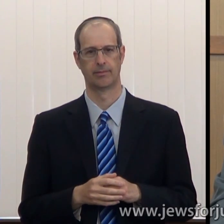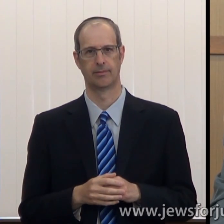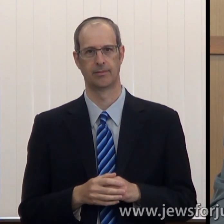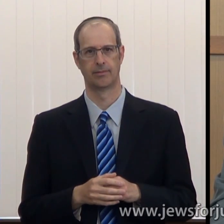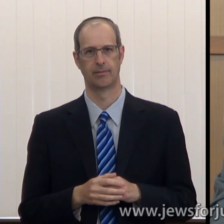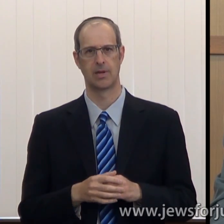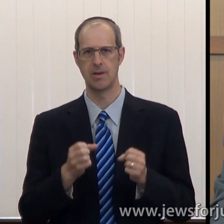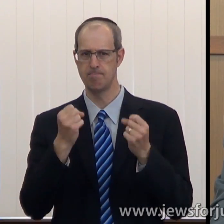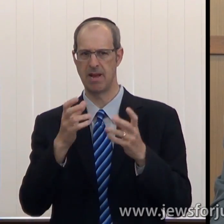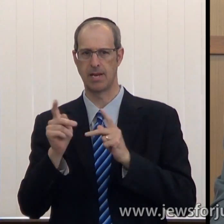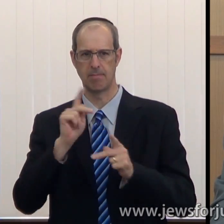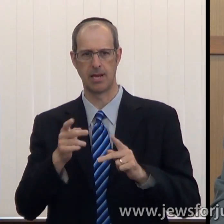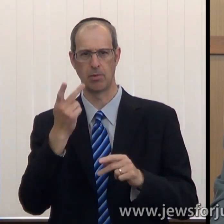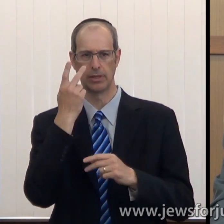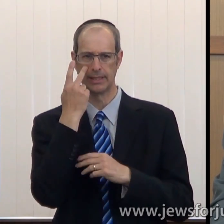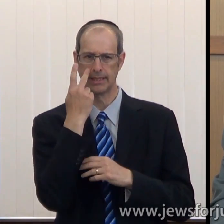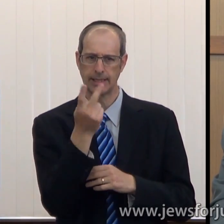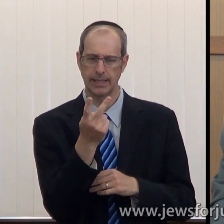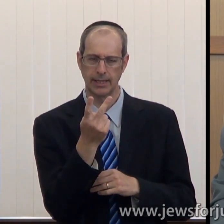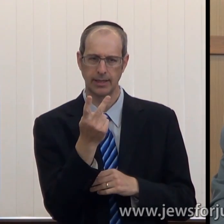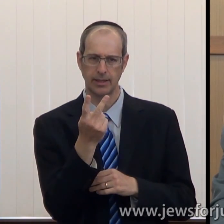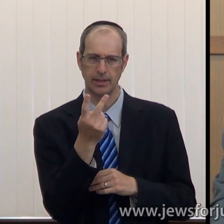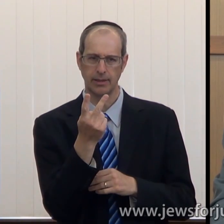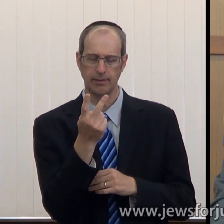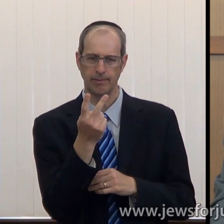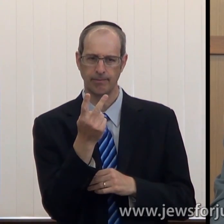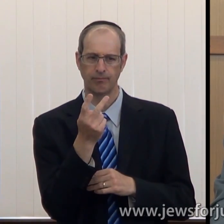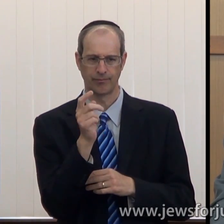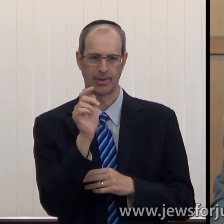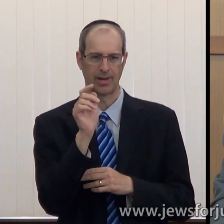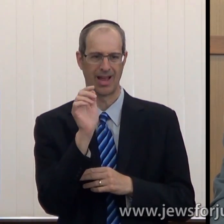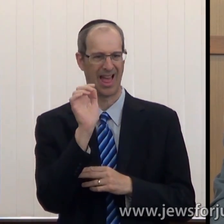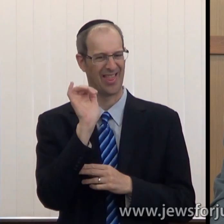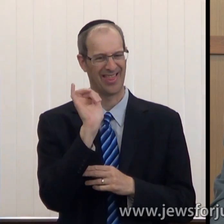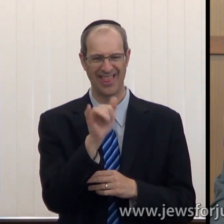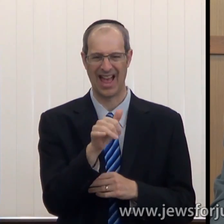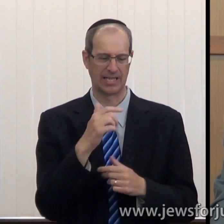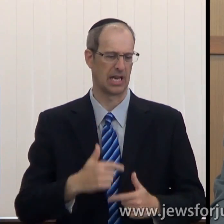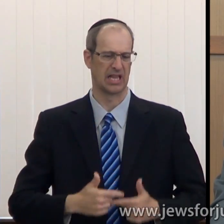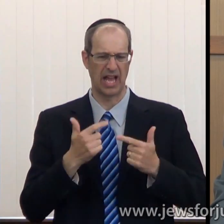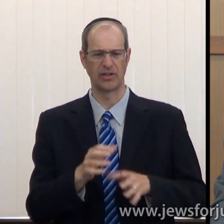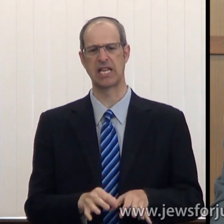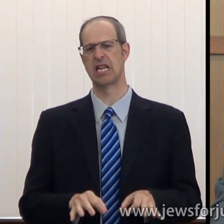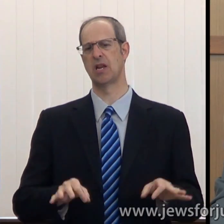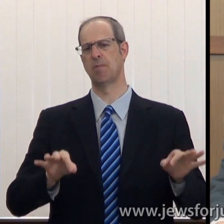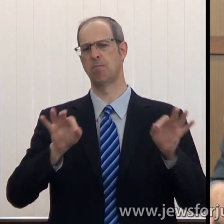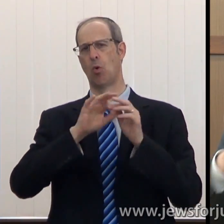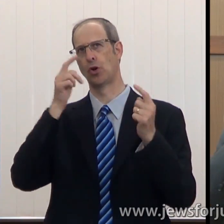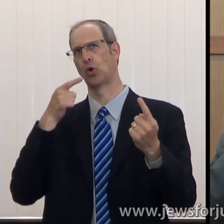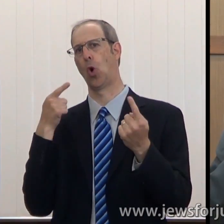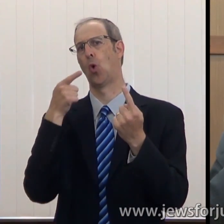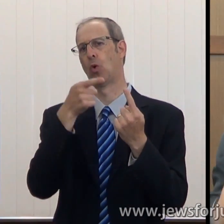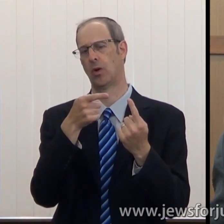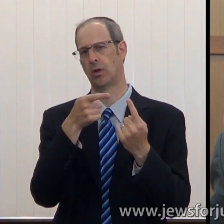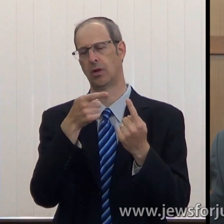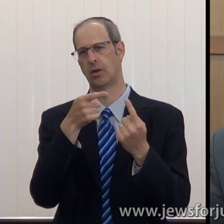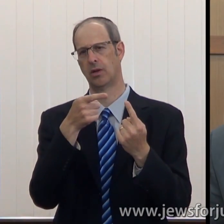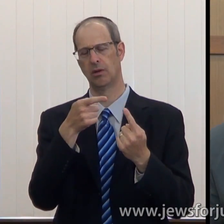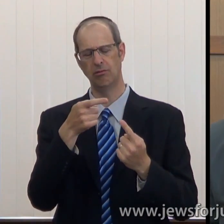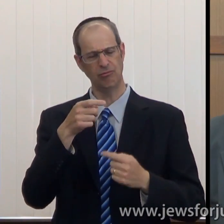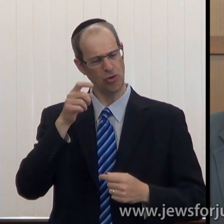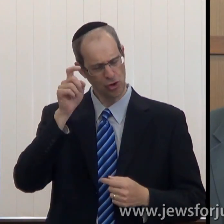Many people see this as life's most important goal, that I should be at